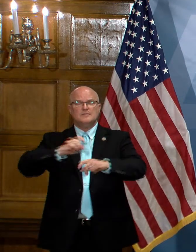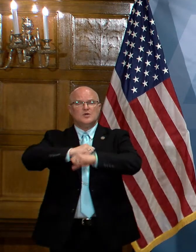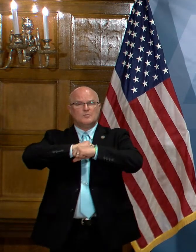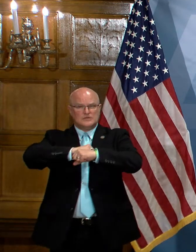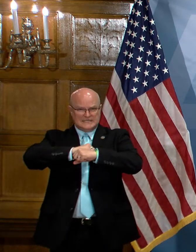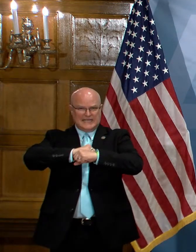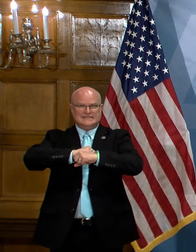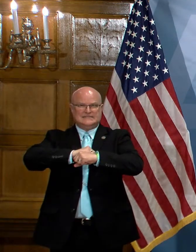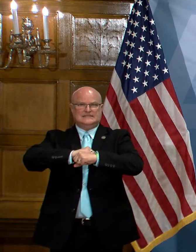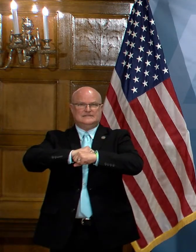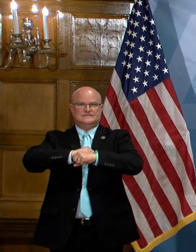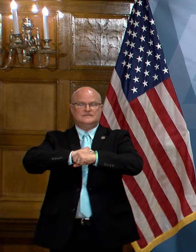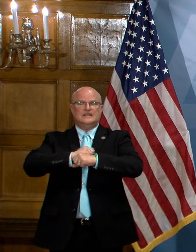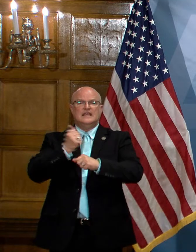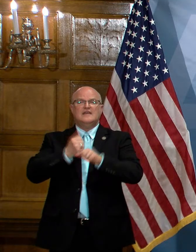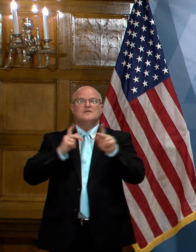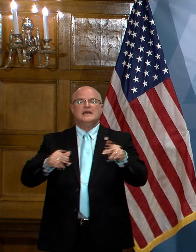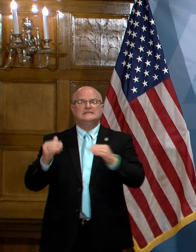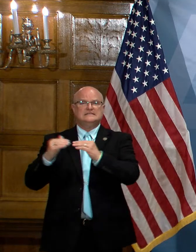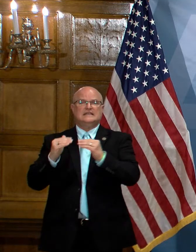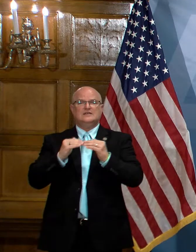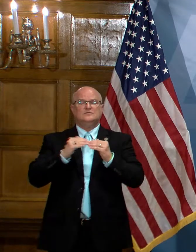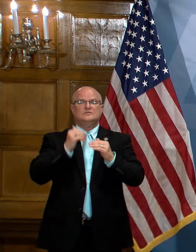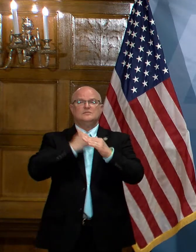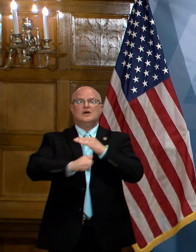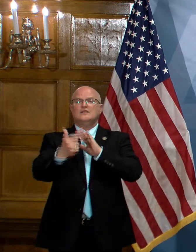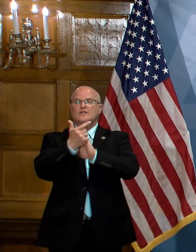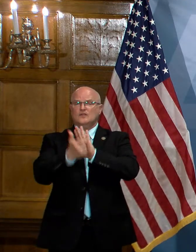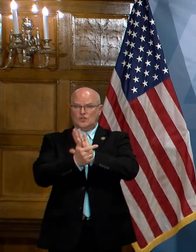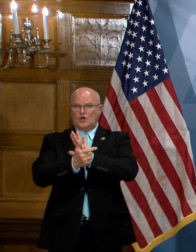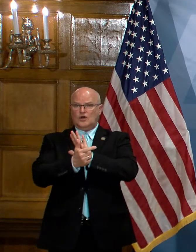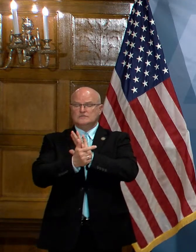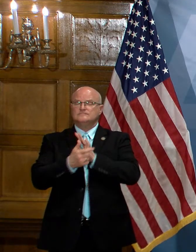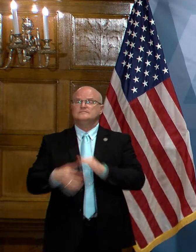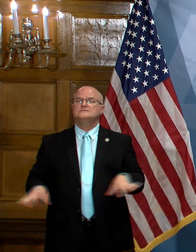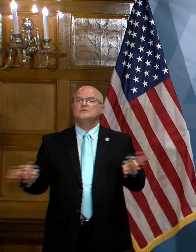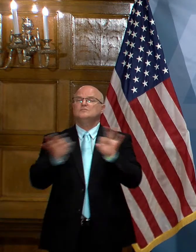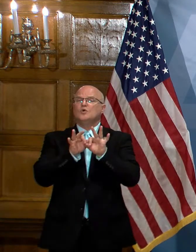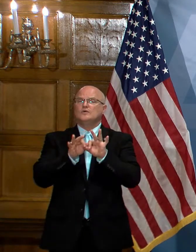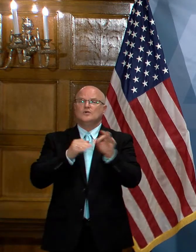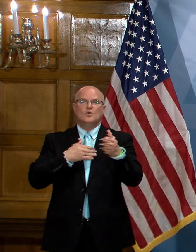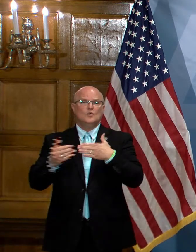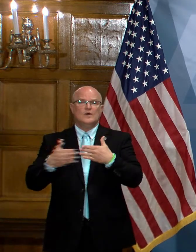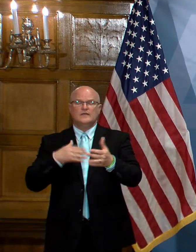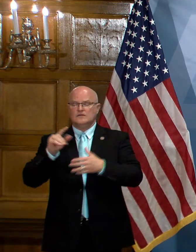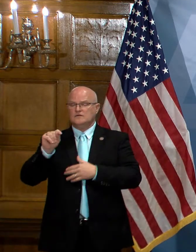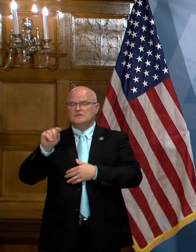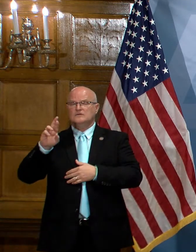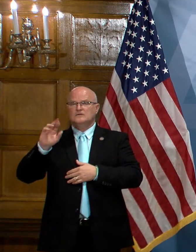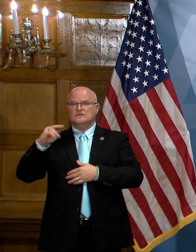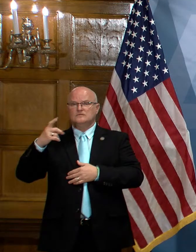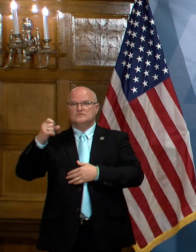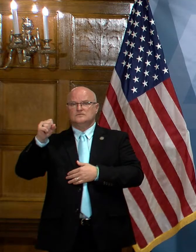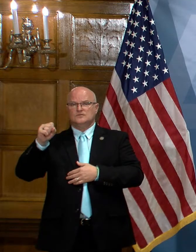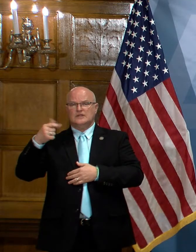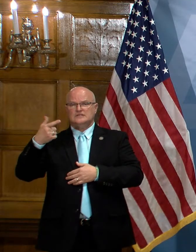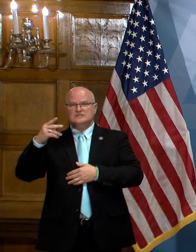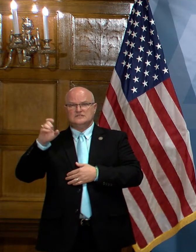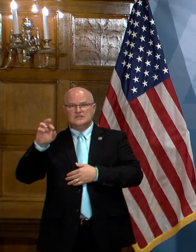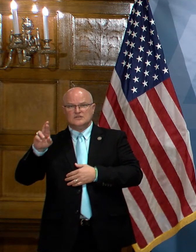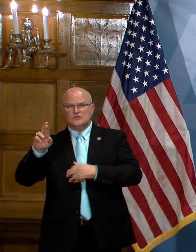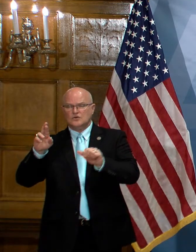that everyone has equal treatment under the laws. That is very, very important, whether it's transgender or whether it is some